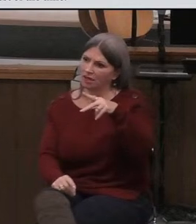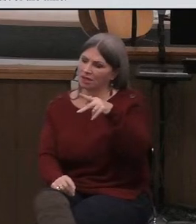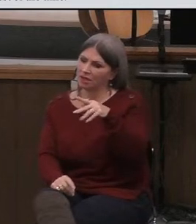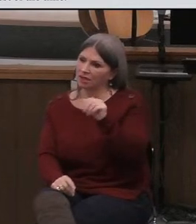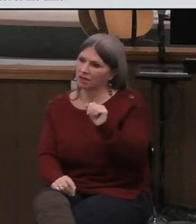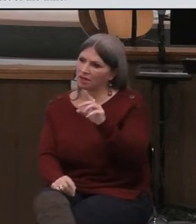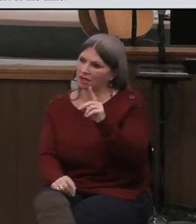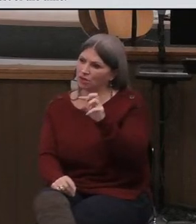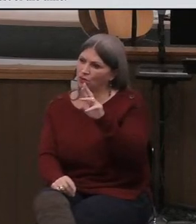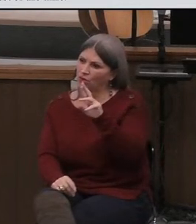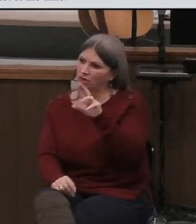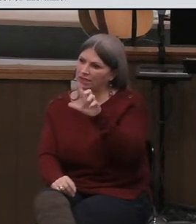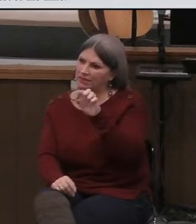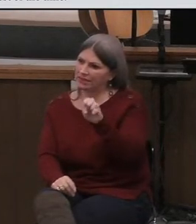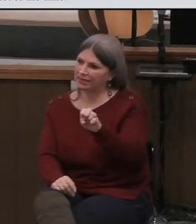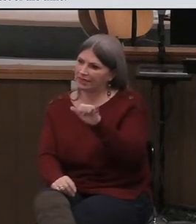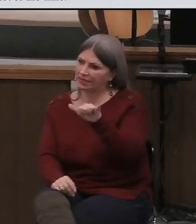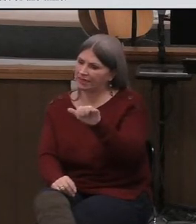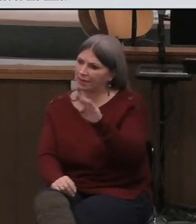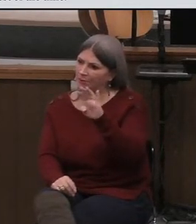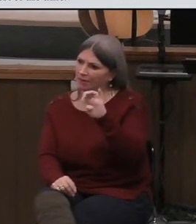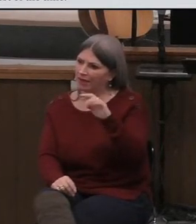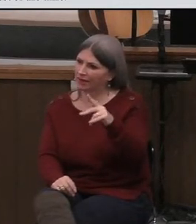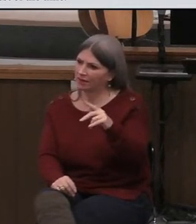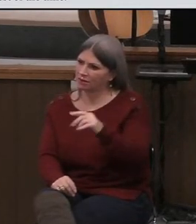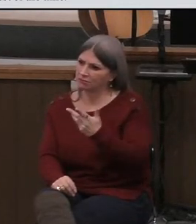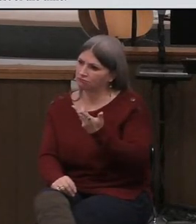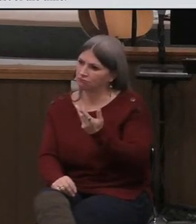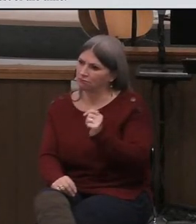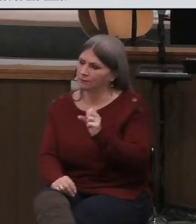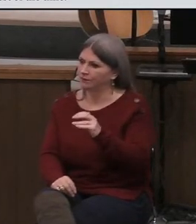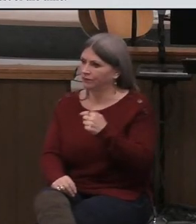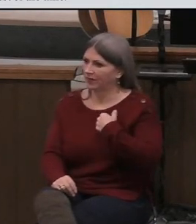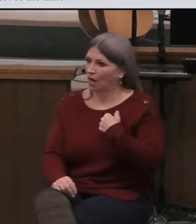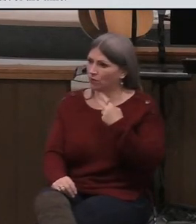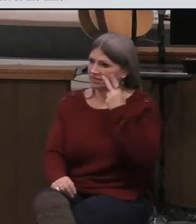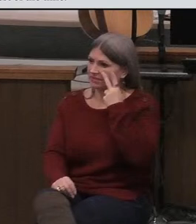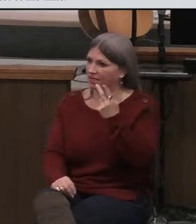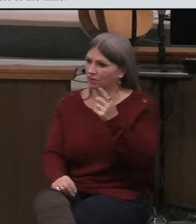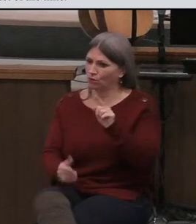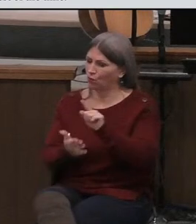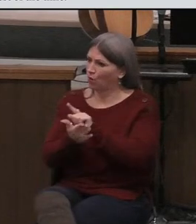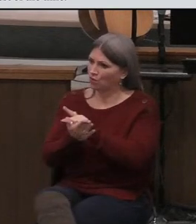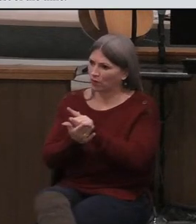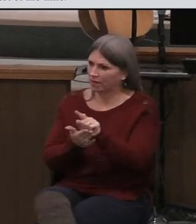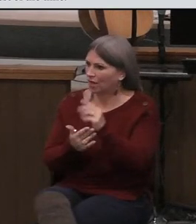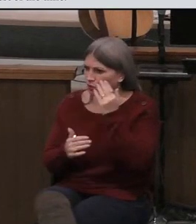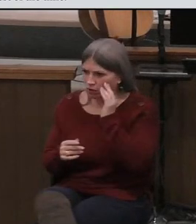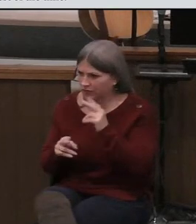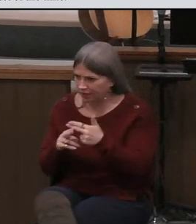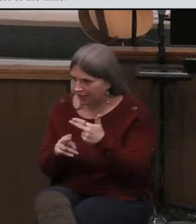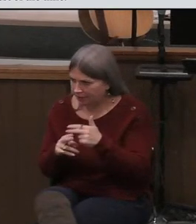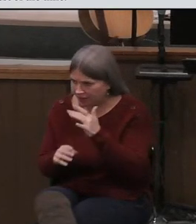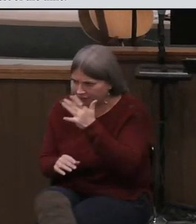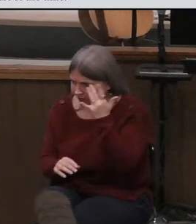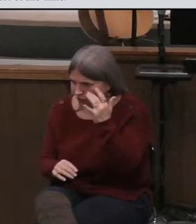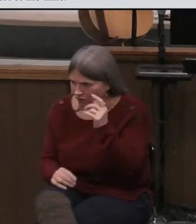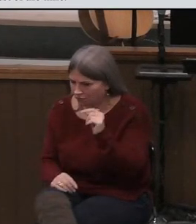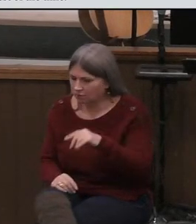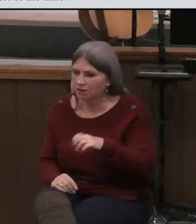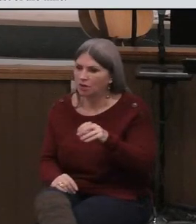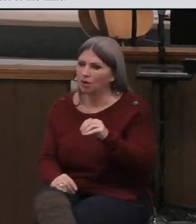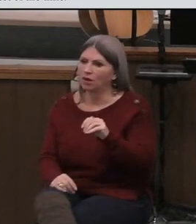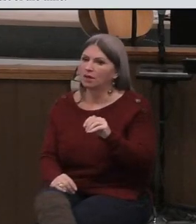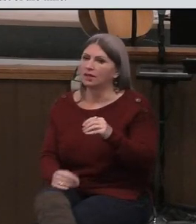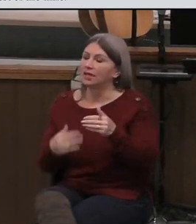Dankplank. So that was my name. And I'd get all this stuff. One month, I'd get a